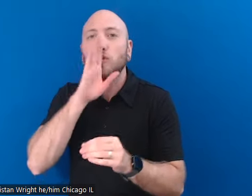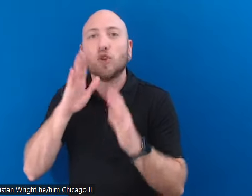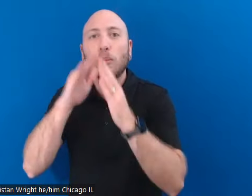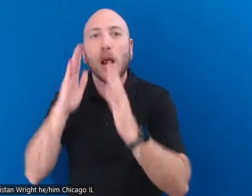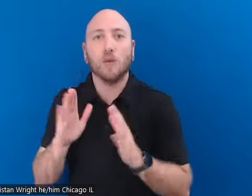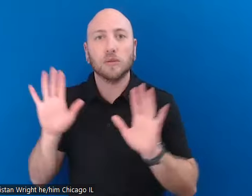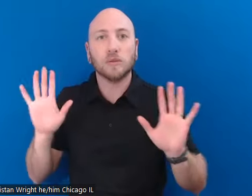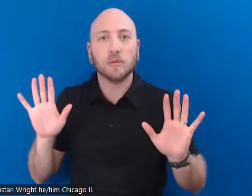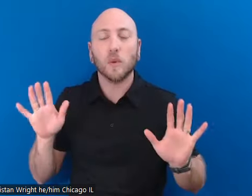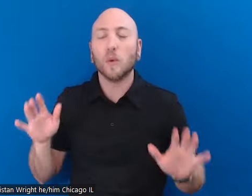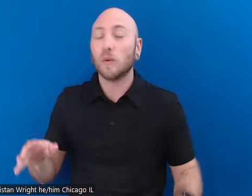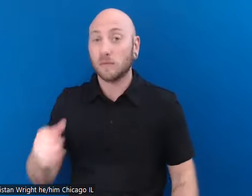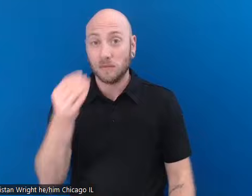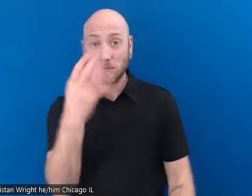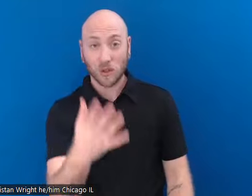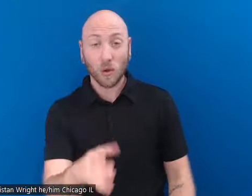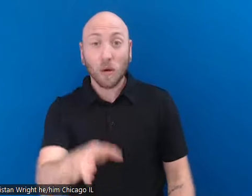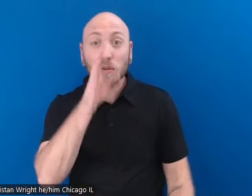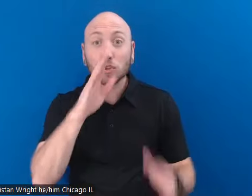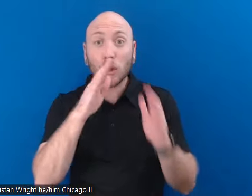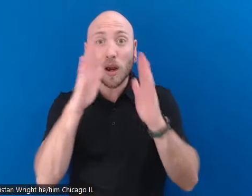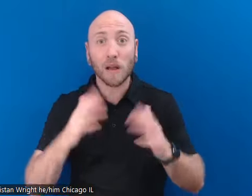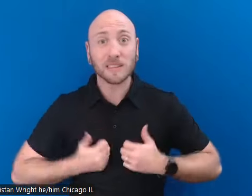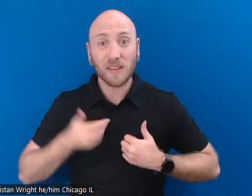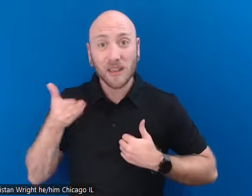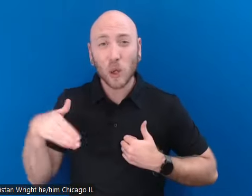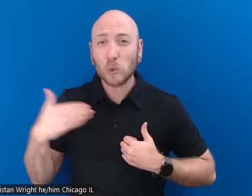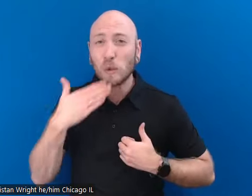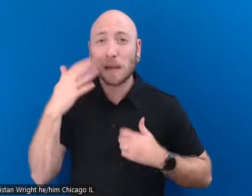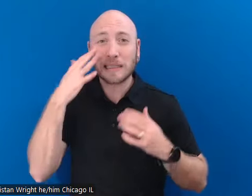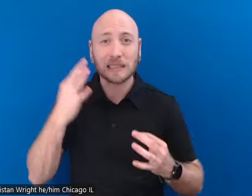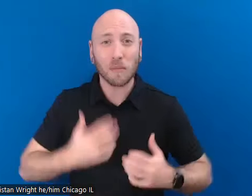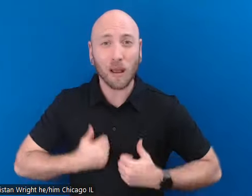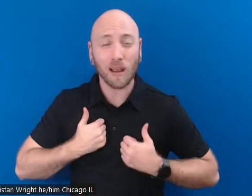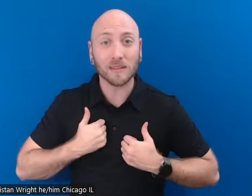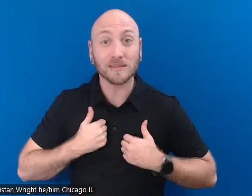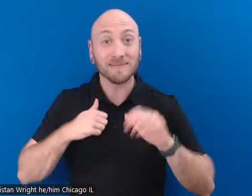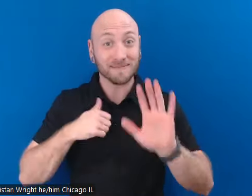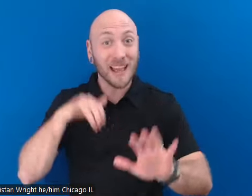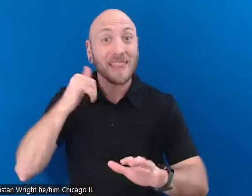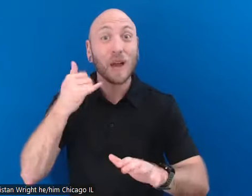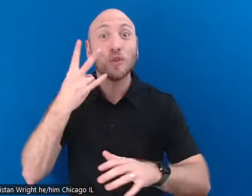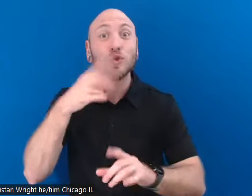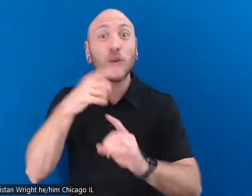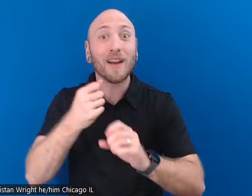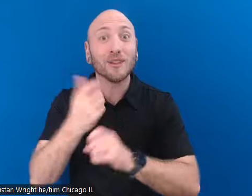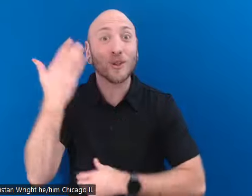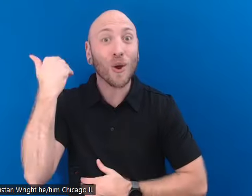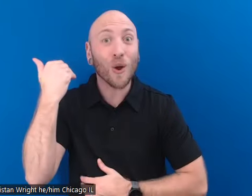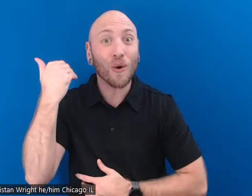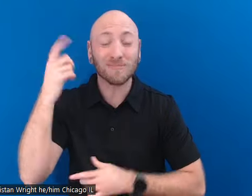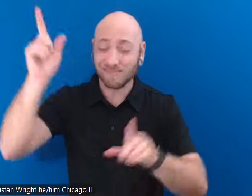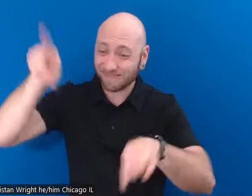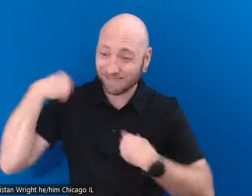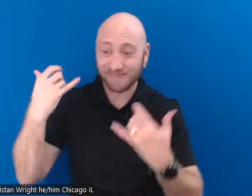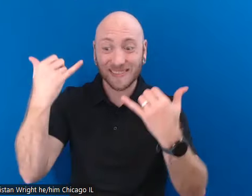That was roughly 2.5 years ago. I've been sober ever since. And the